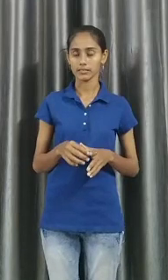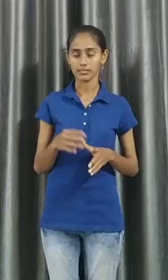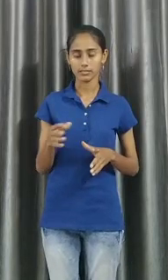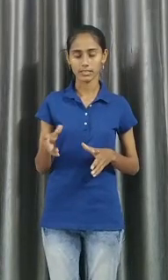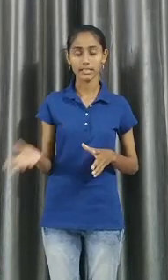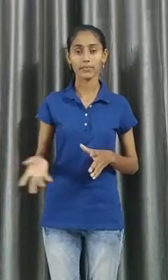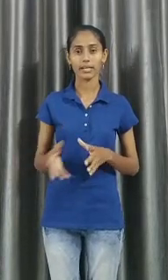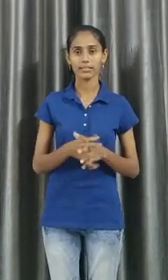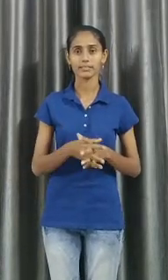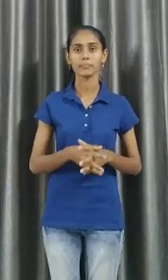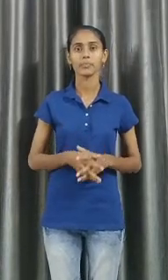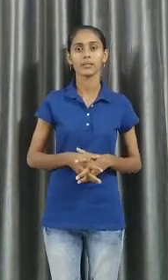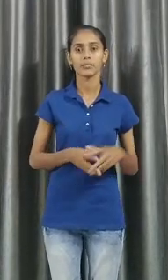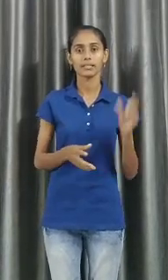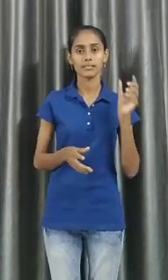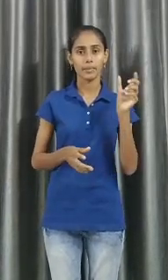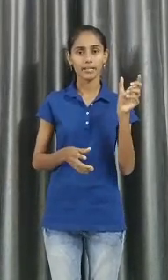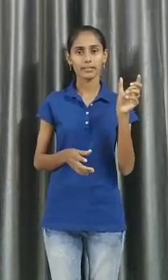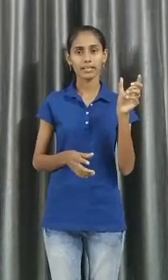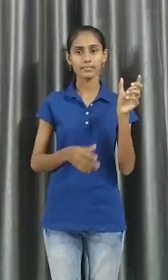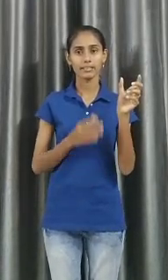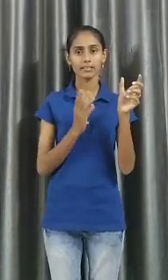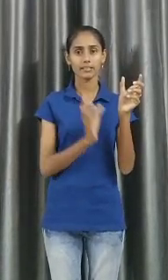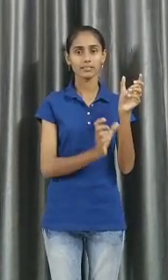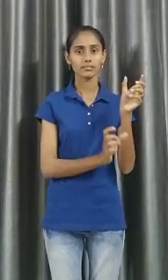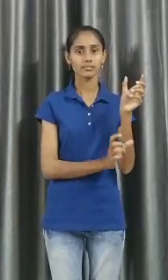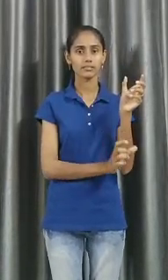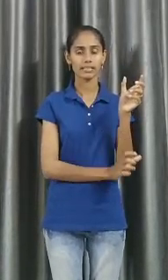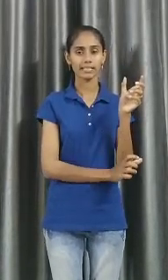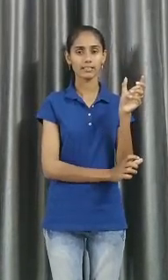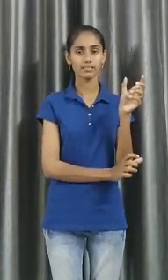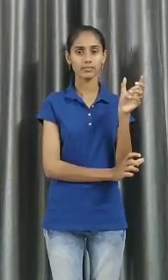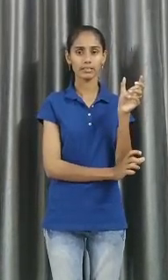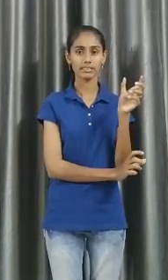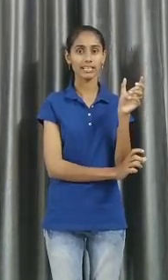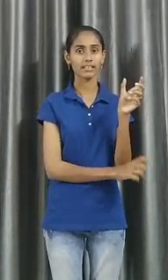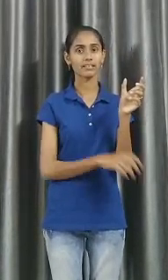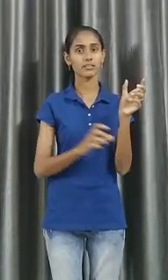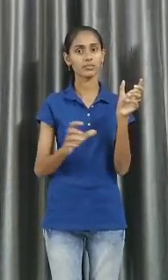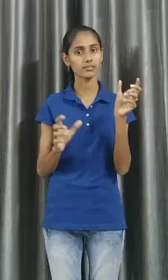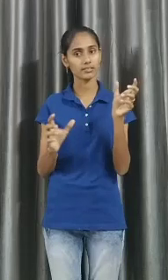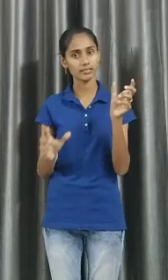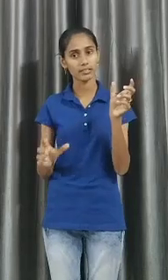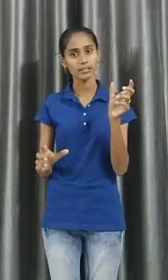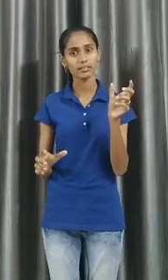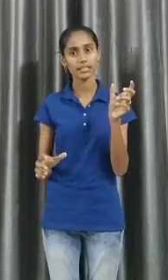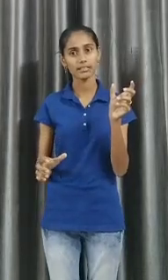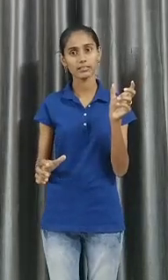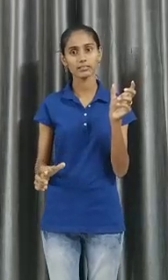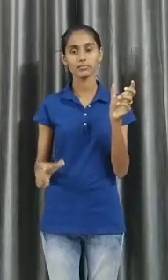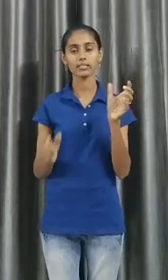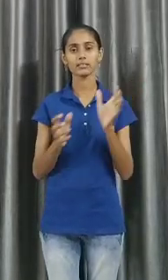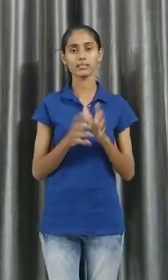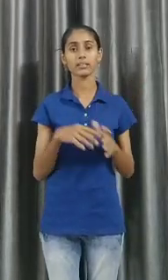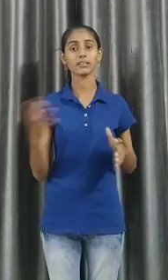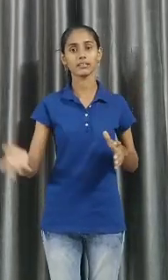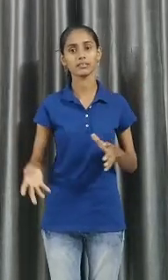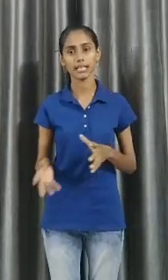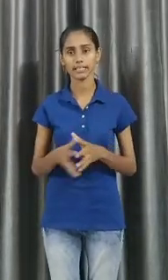base derived class. One is a parent class, and then second is a one child class, or then one another child